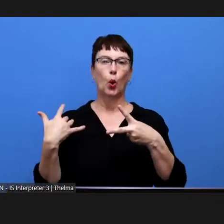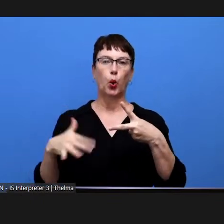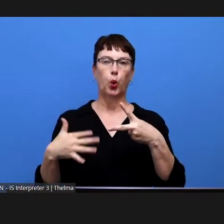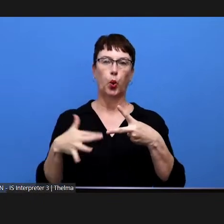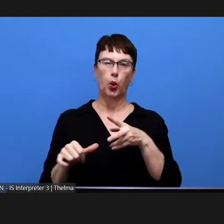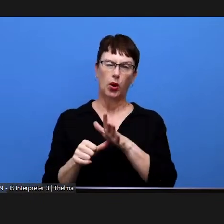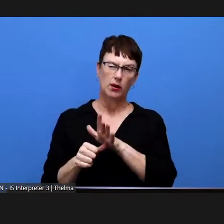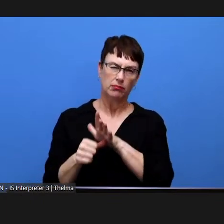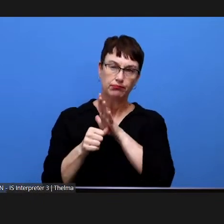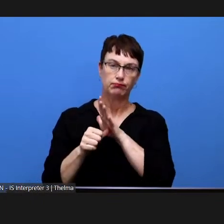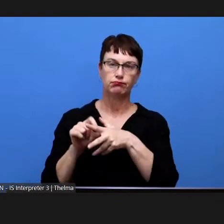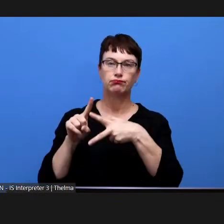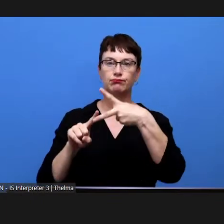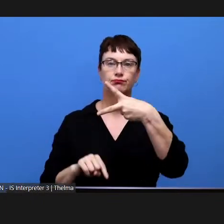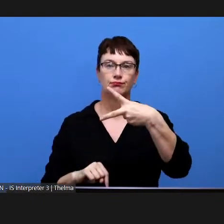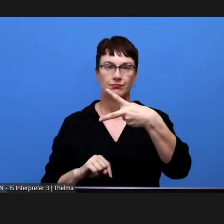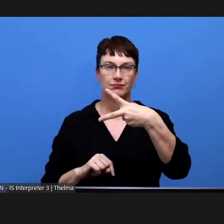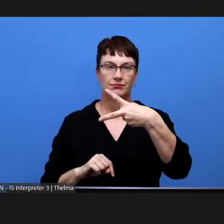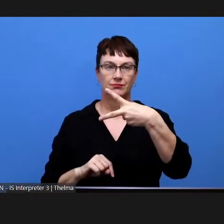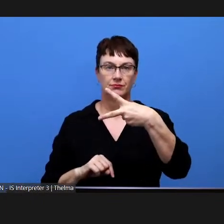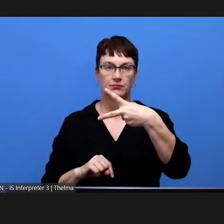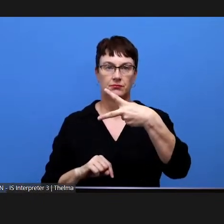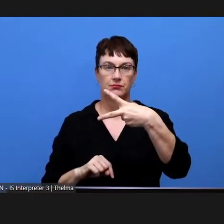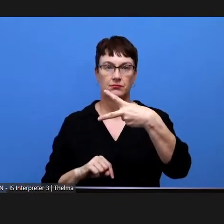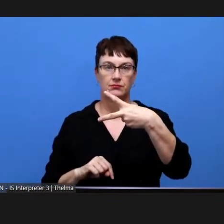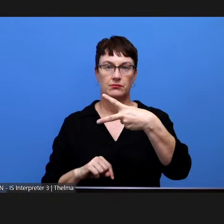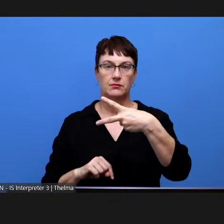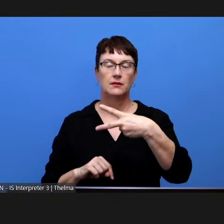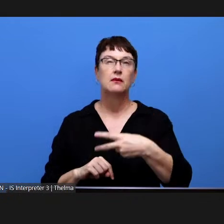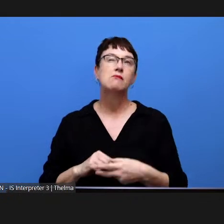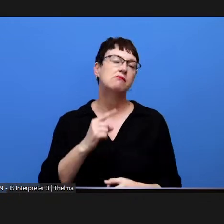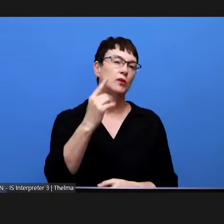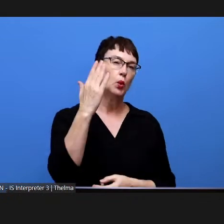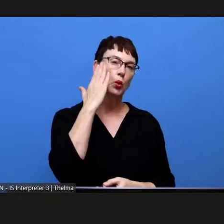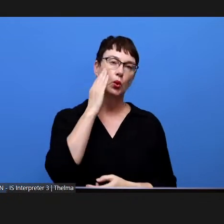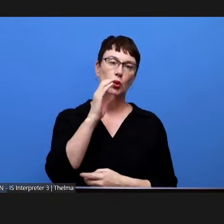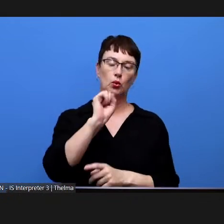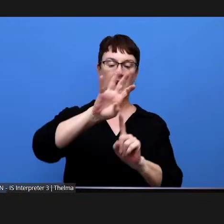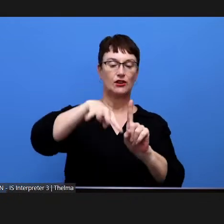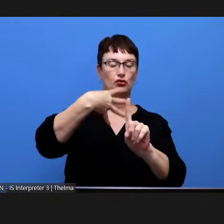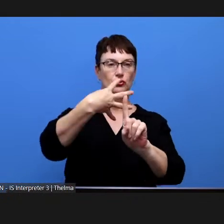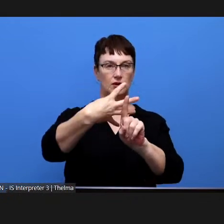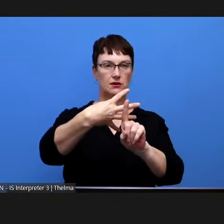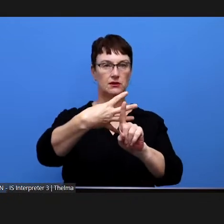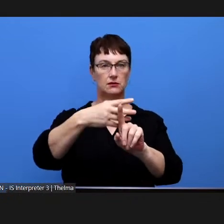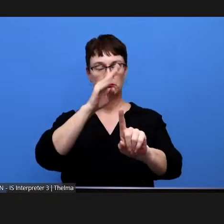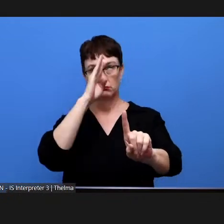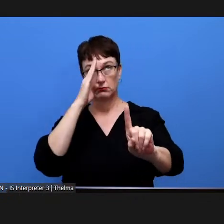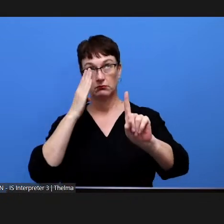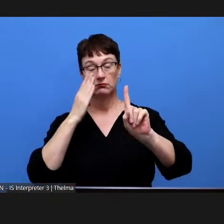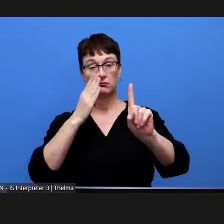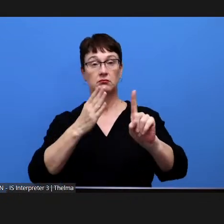including, of course, leaving no one behind, with very specific emphasis on those